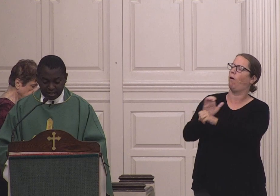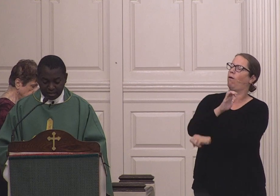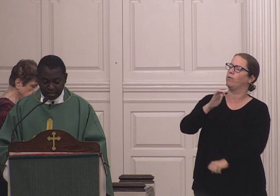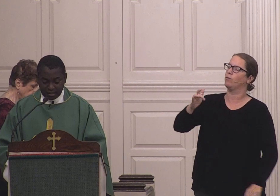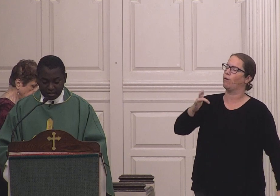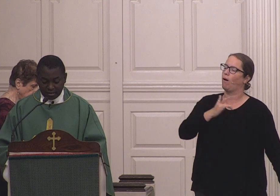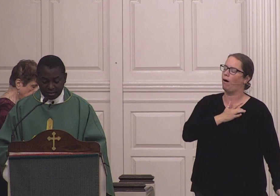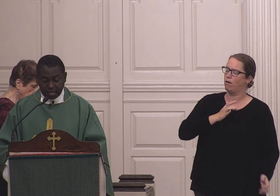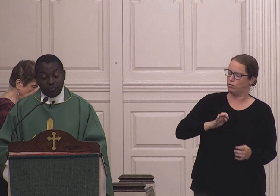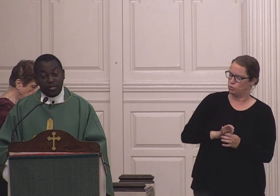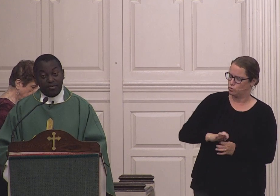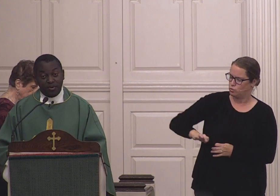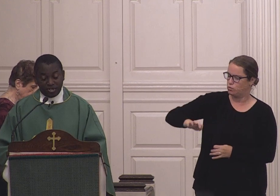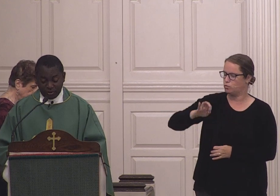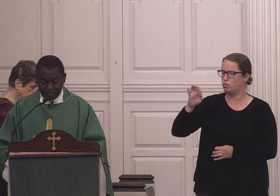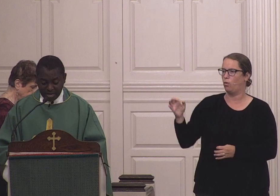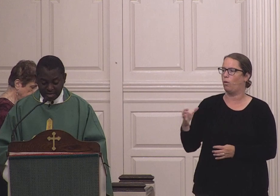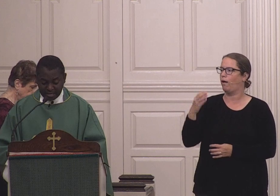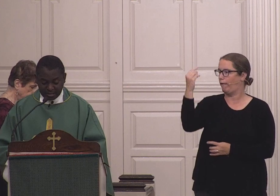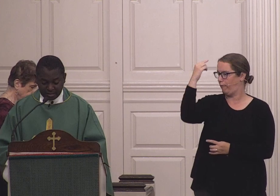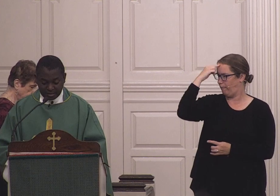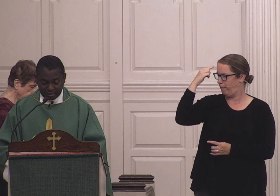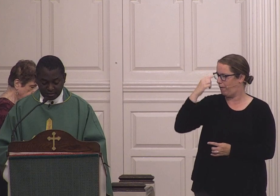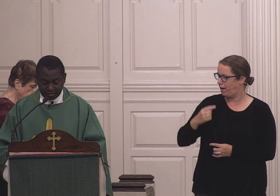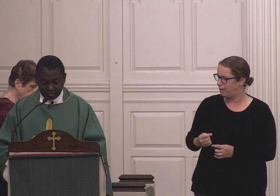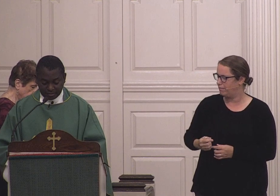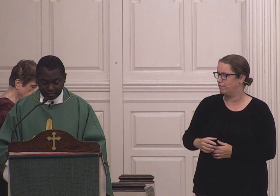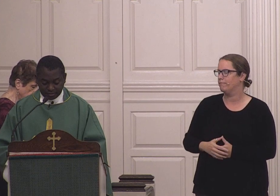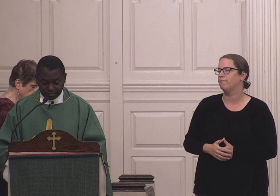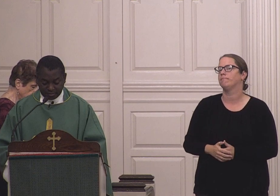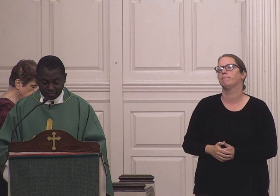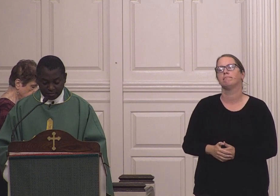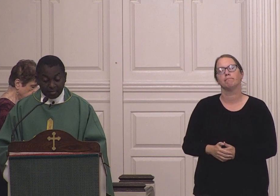soul, and with all your mind.